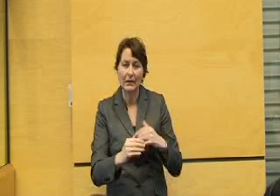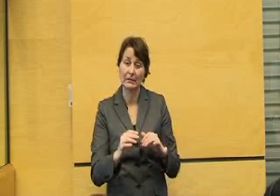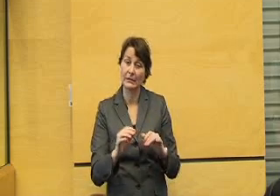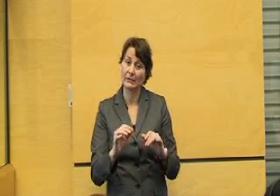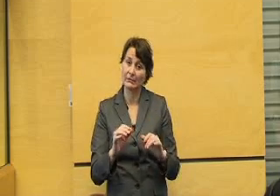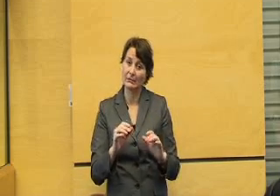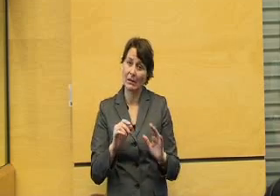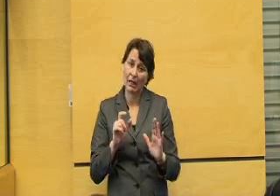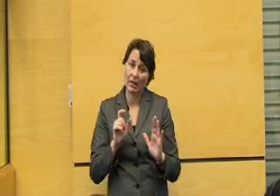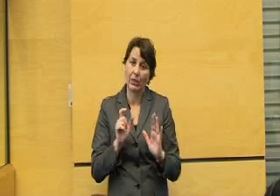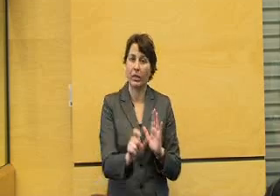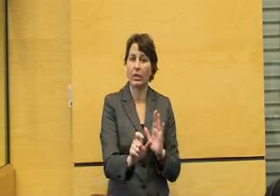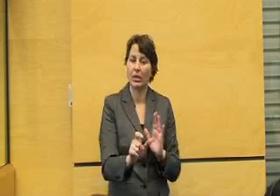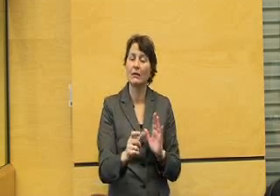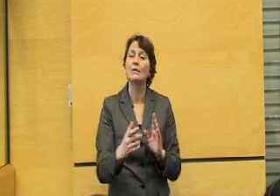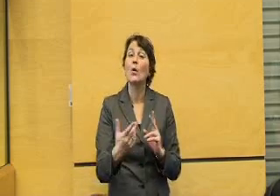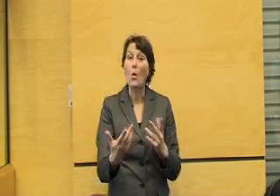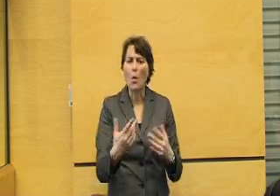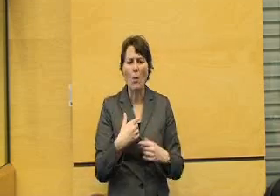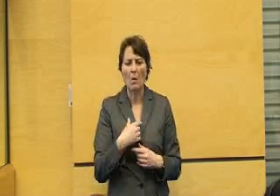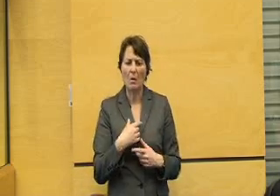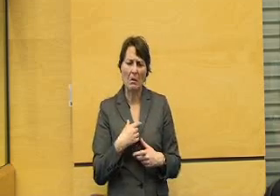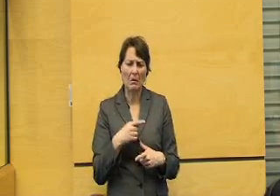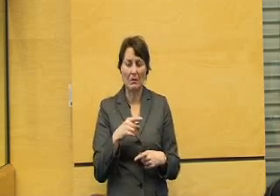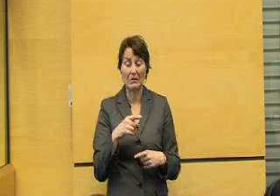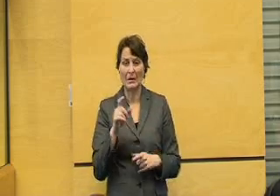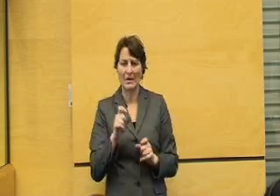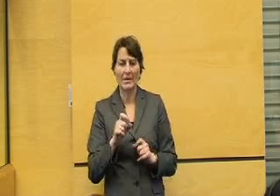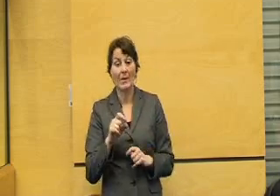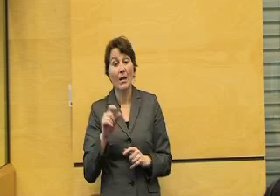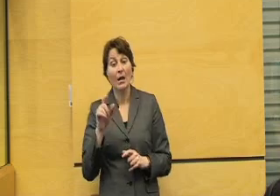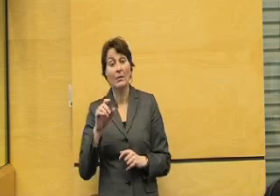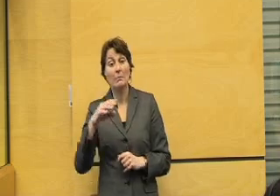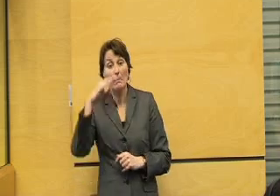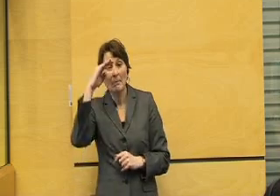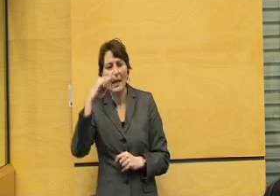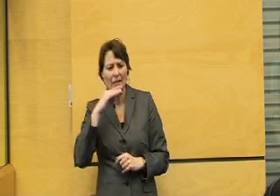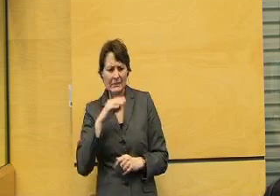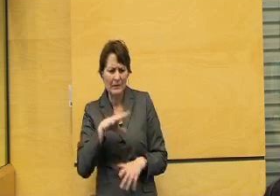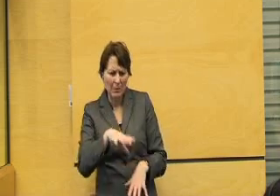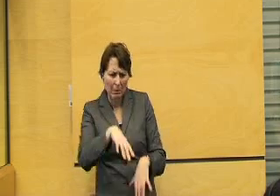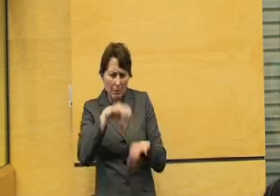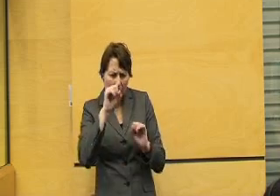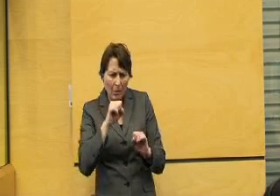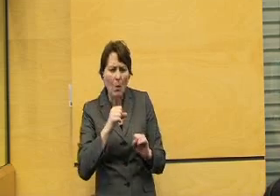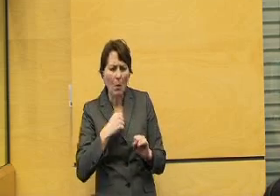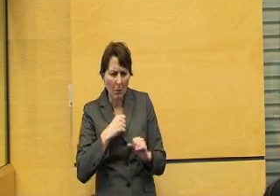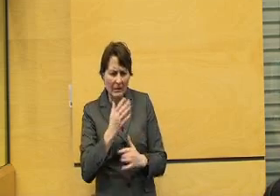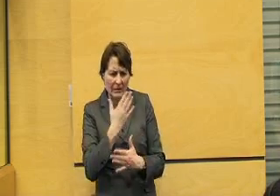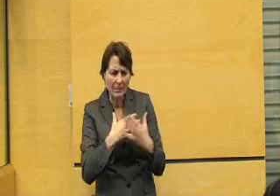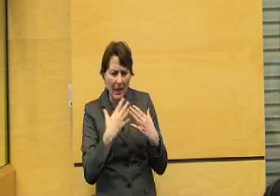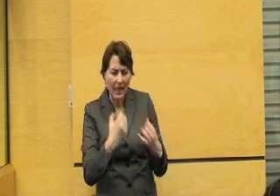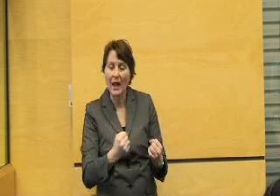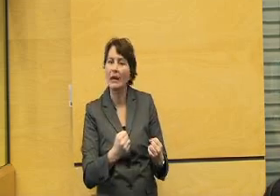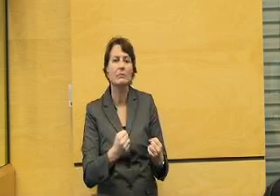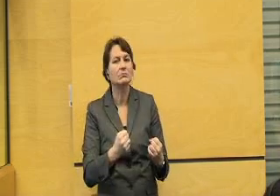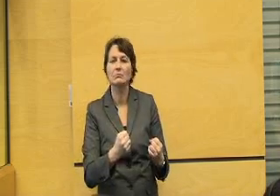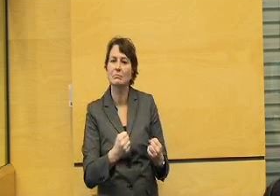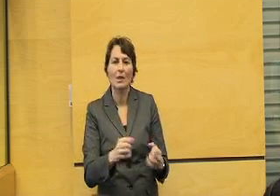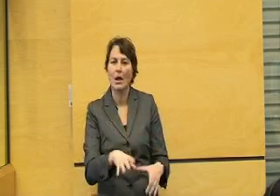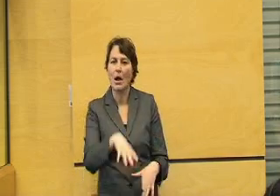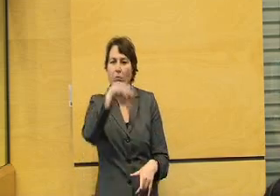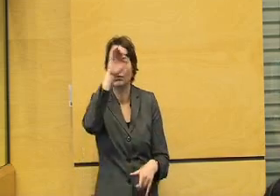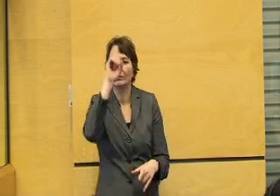of understanding of the disability by parents? I'm here talking